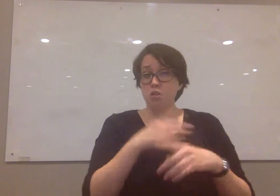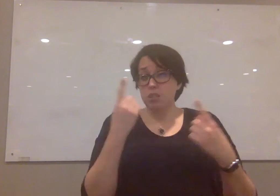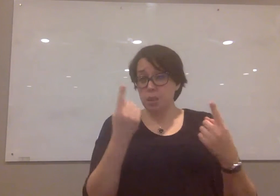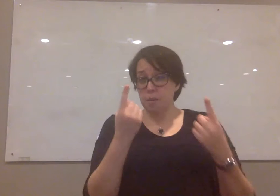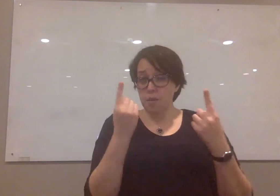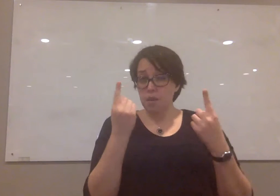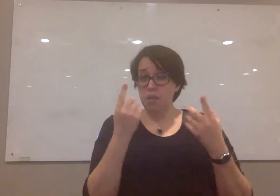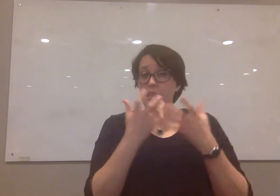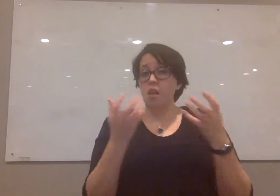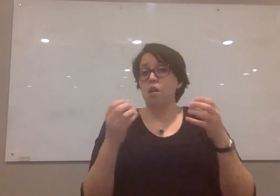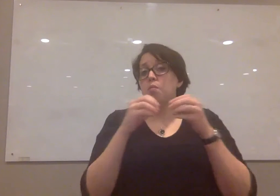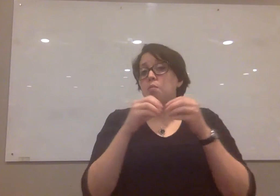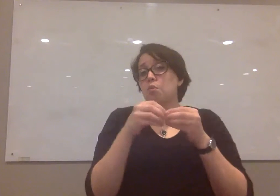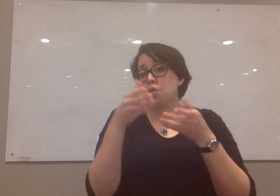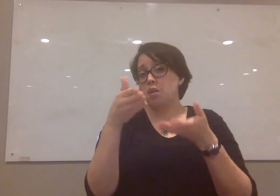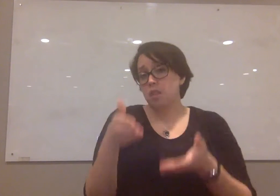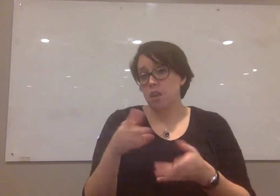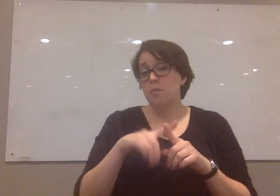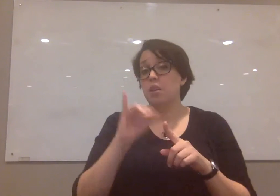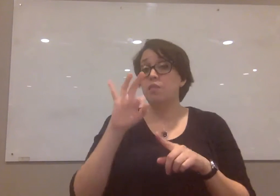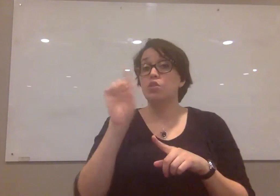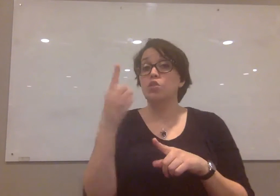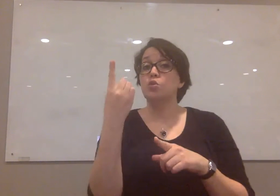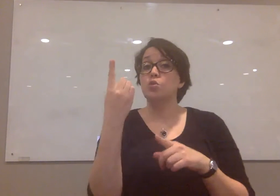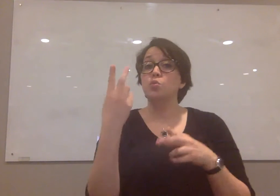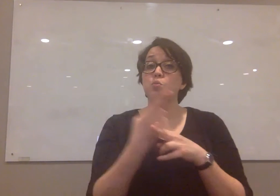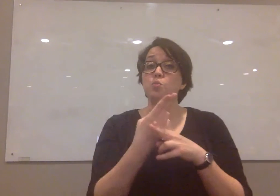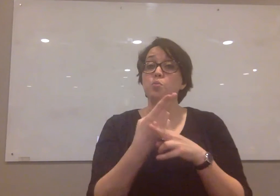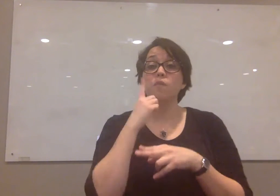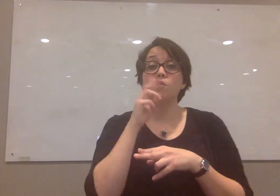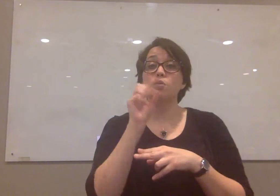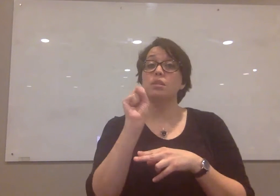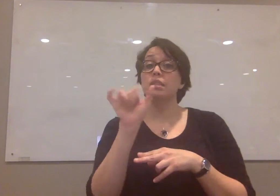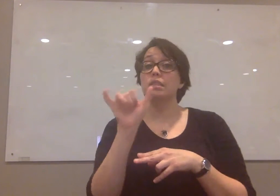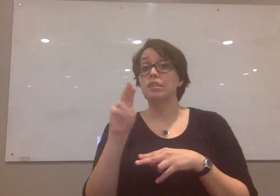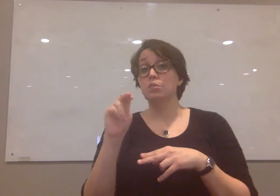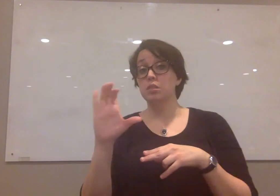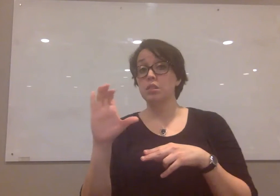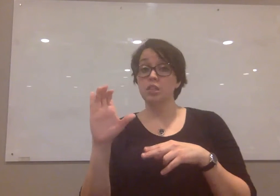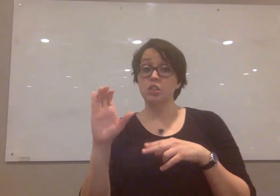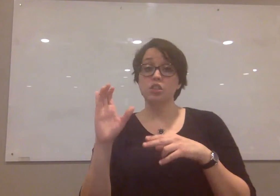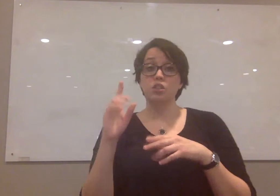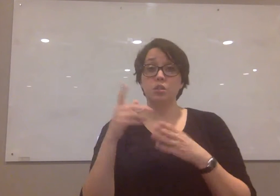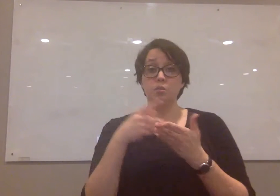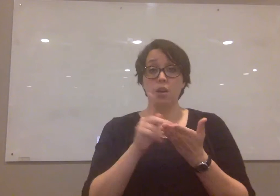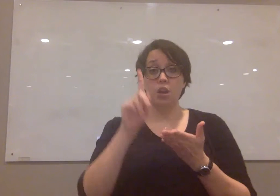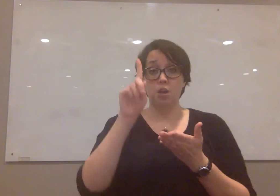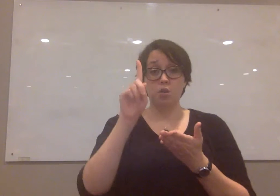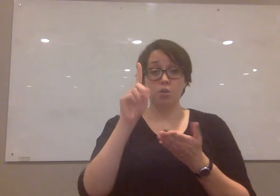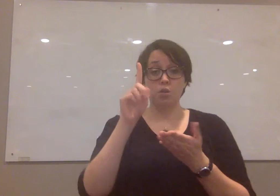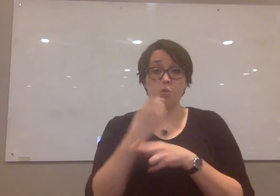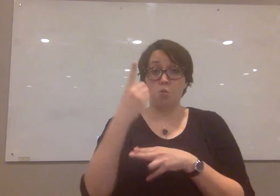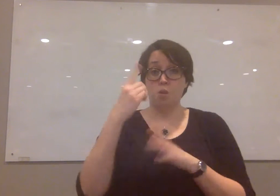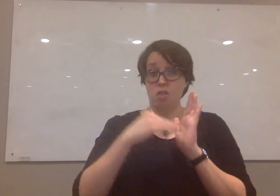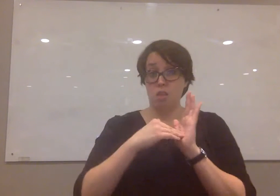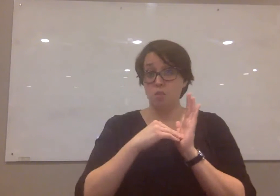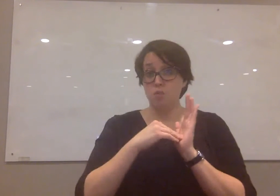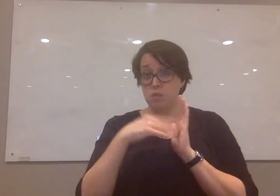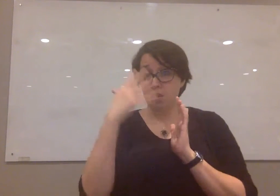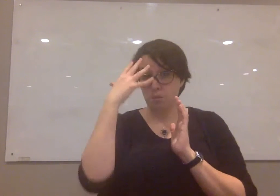there, but if all you do is use it for synchronization, you're paying like, a K of memory space for